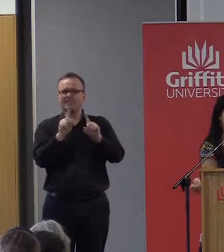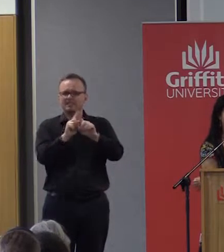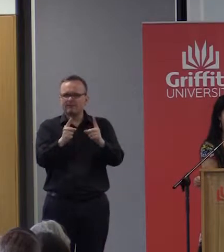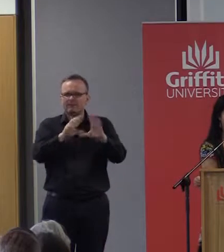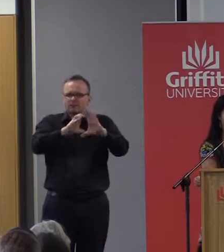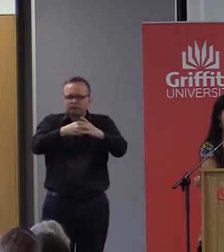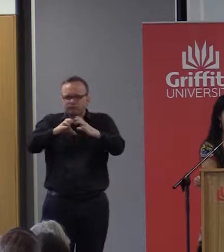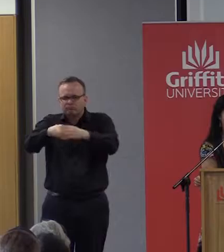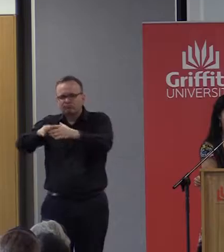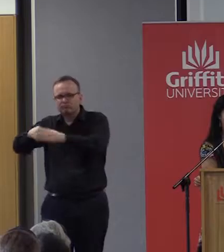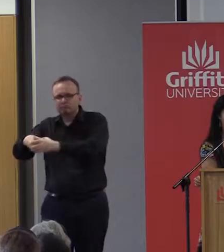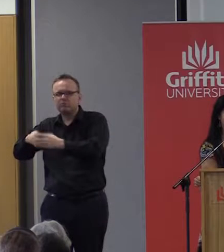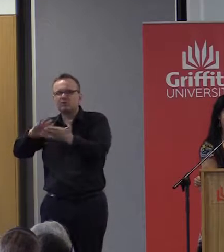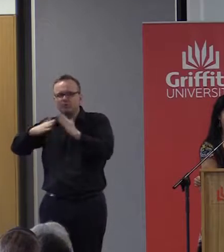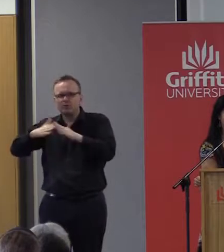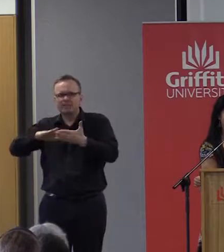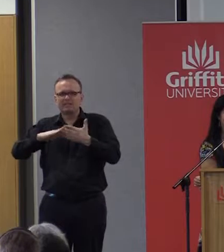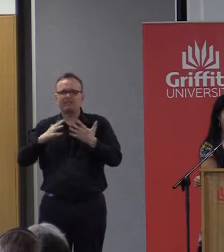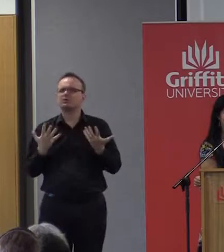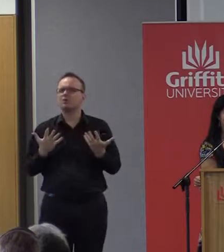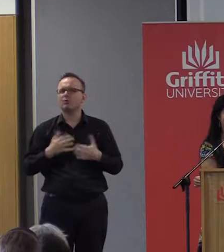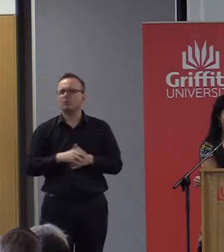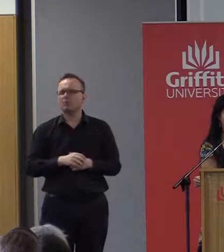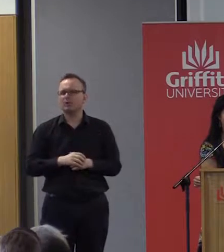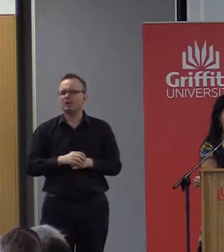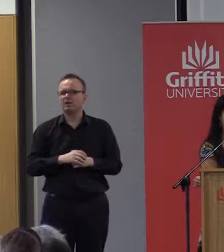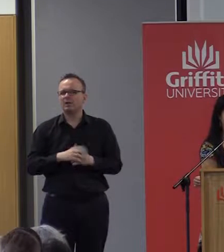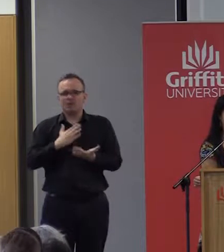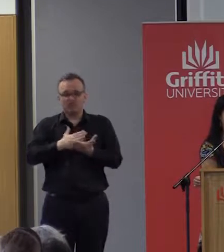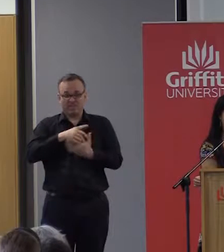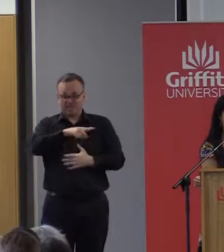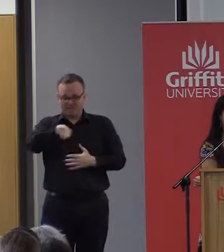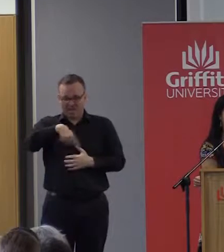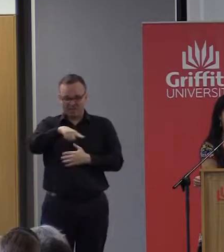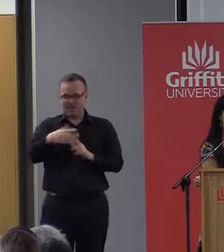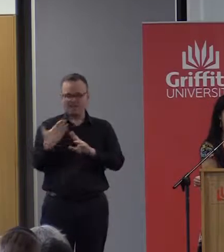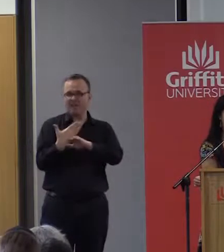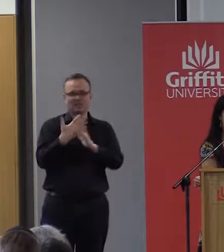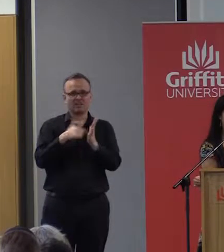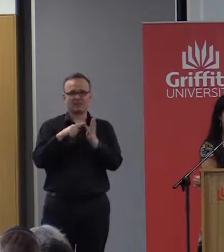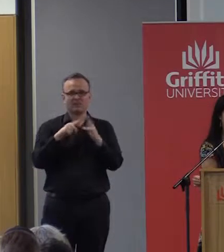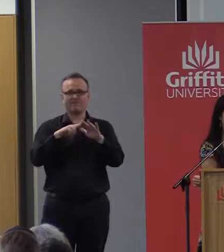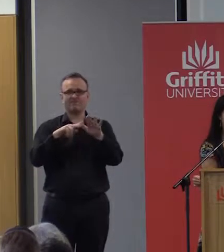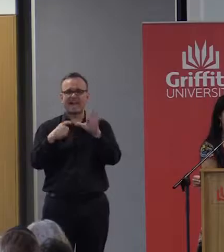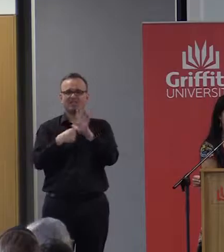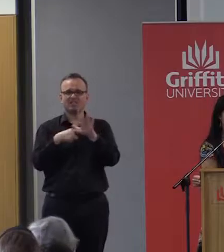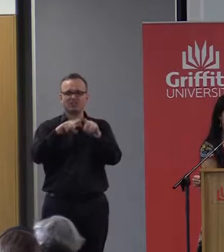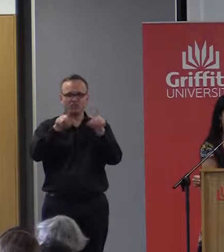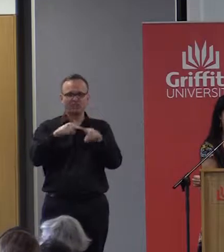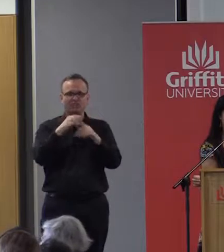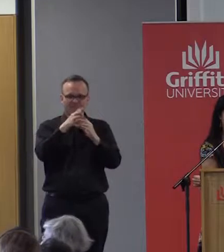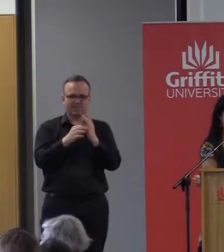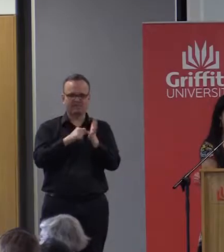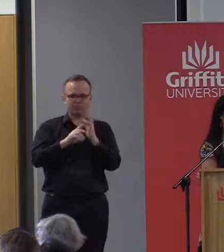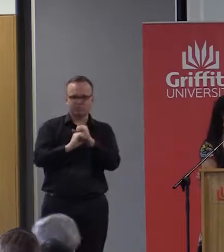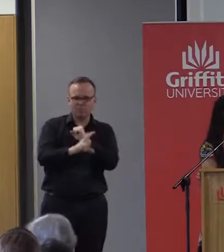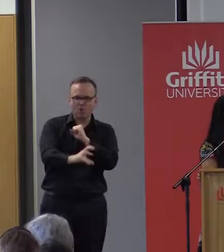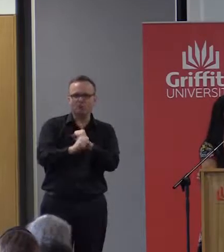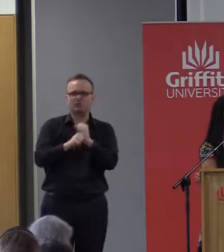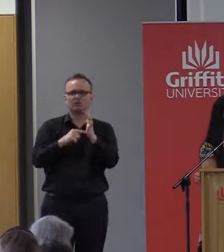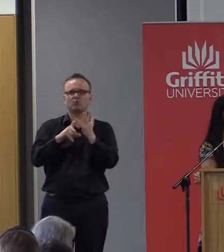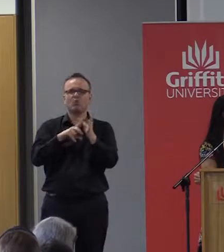community groups, and, I mean, they don't have access to these fact sheets and things like that, you know, to promote it to cowed